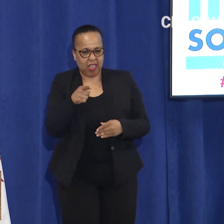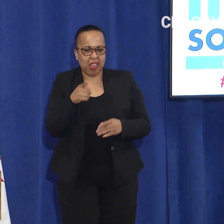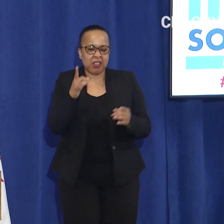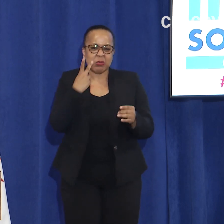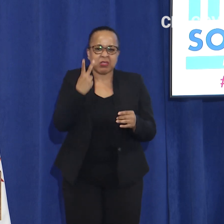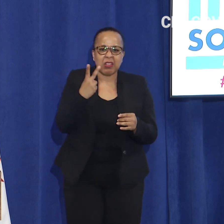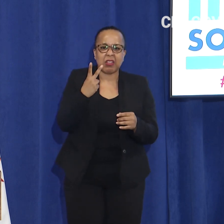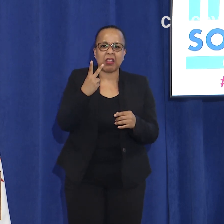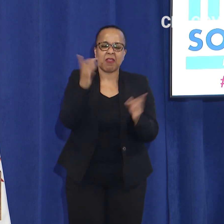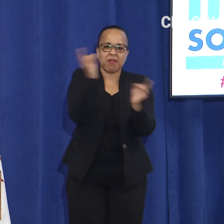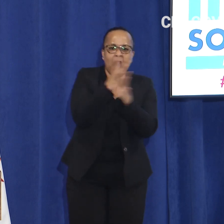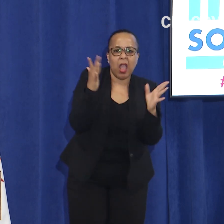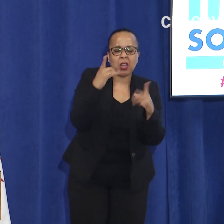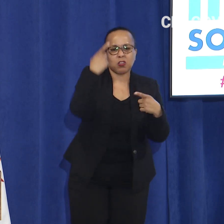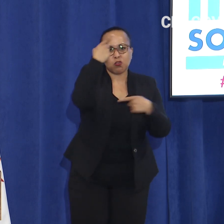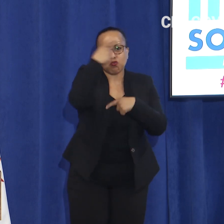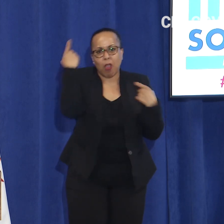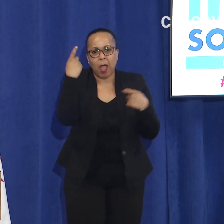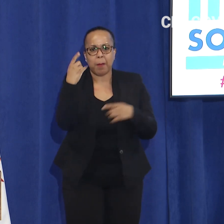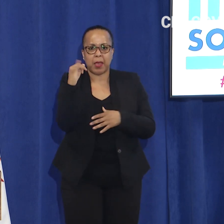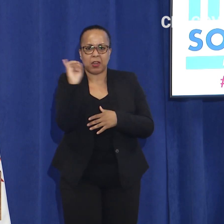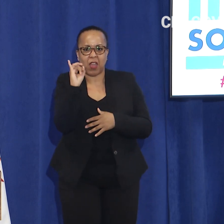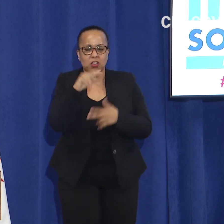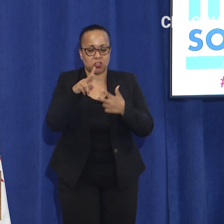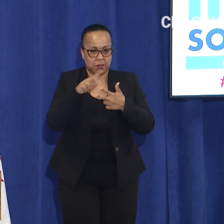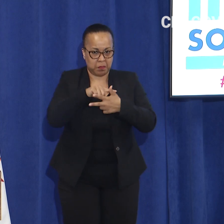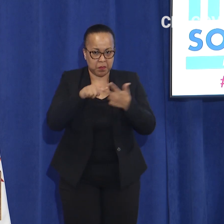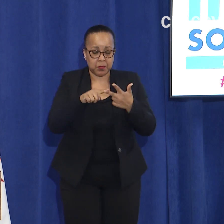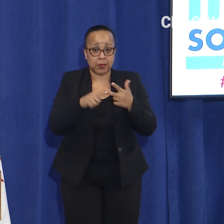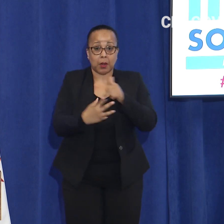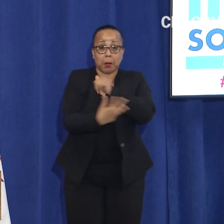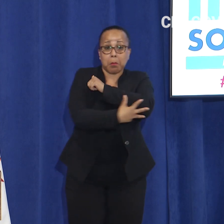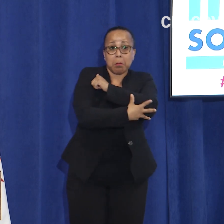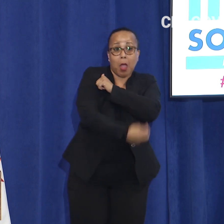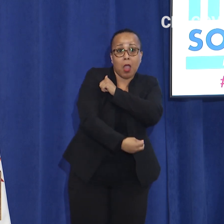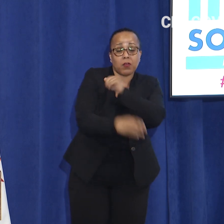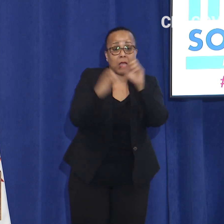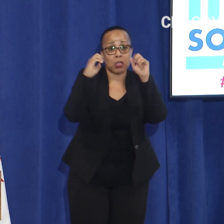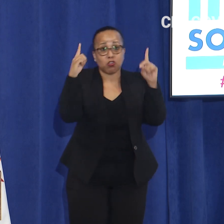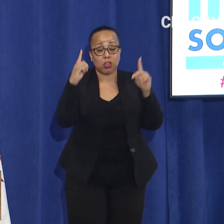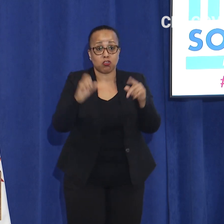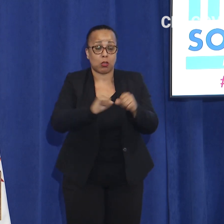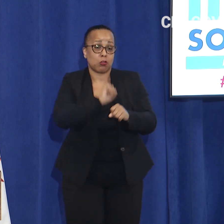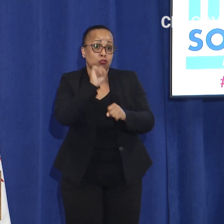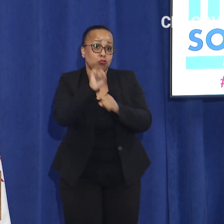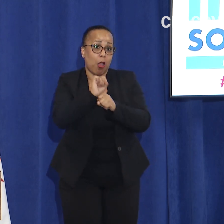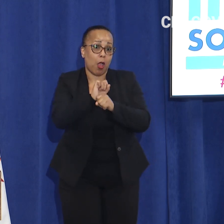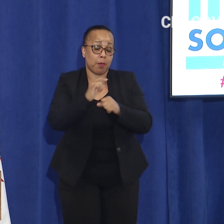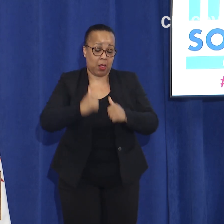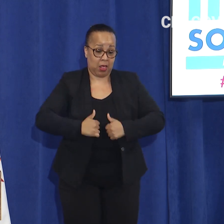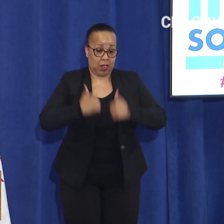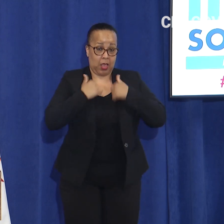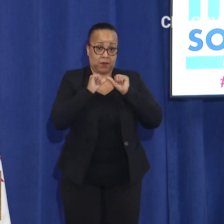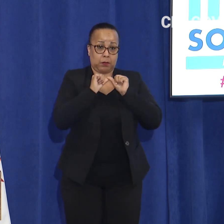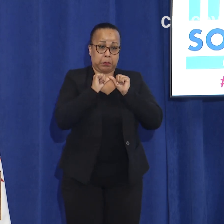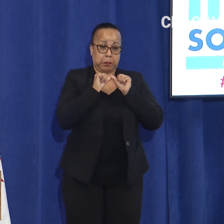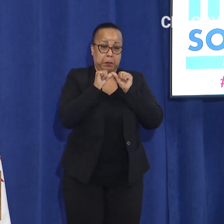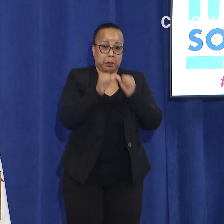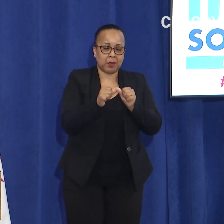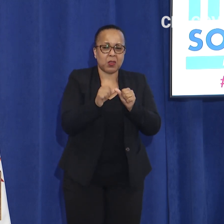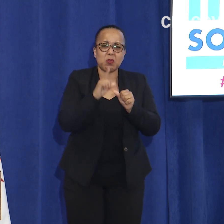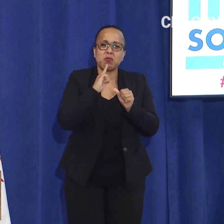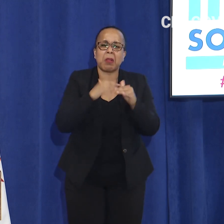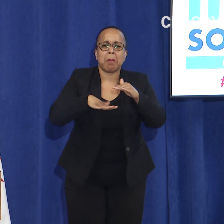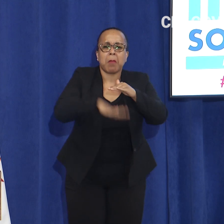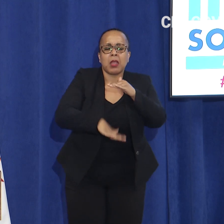violence, trauma, and infection. Poverty and education, jobs and life expectancy, basic access